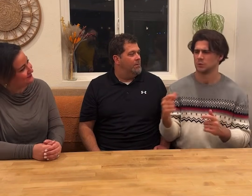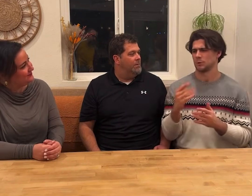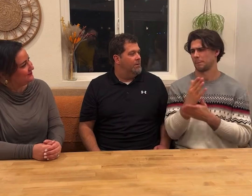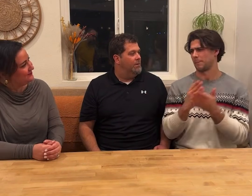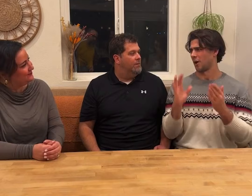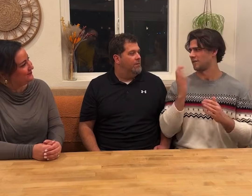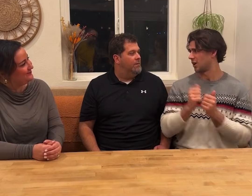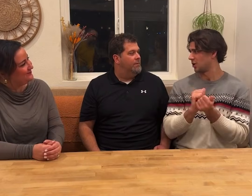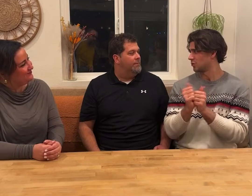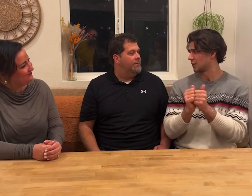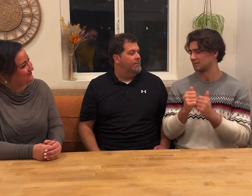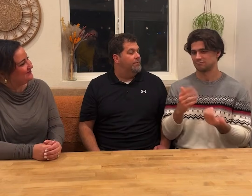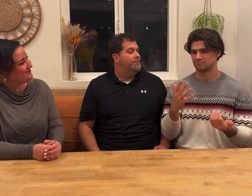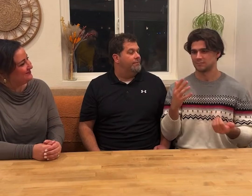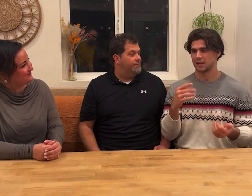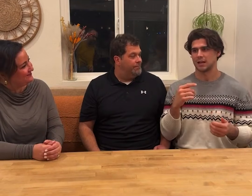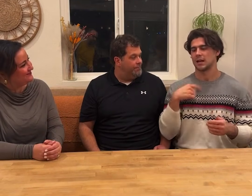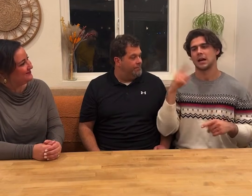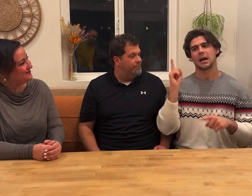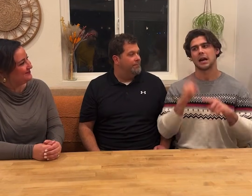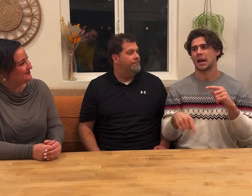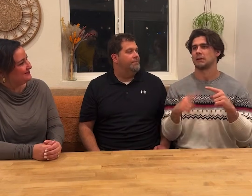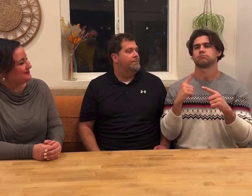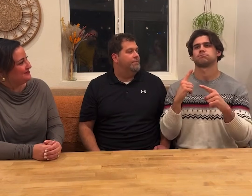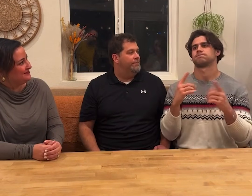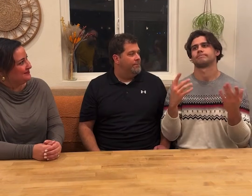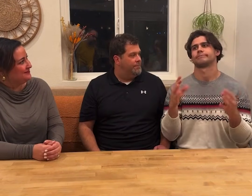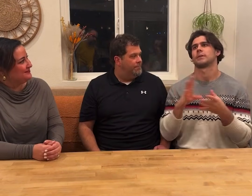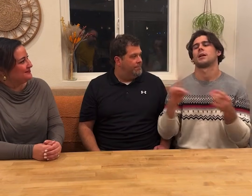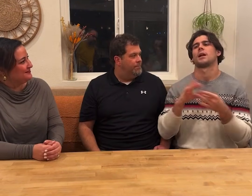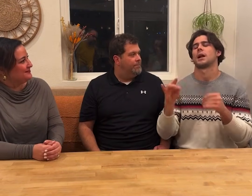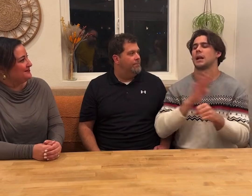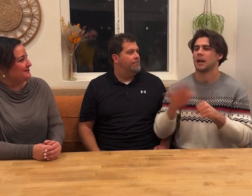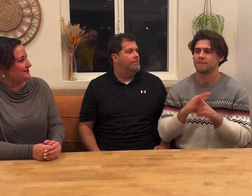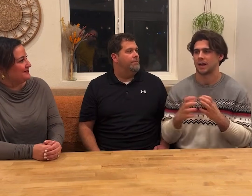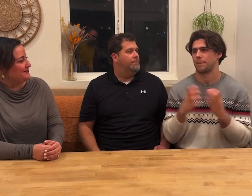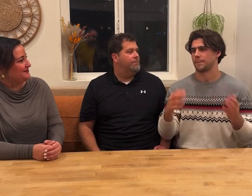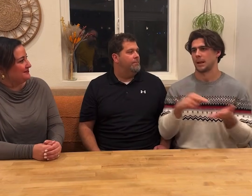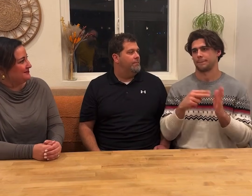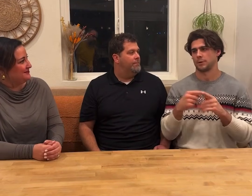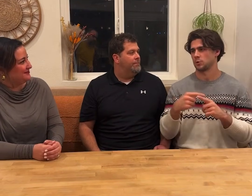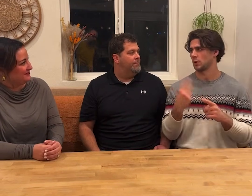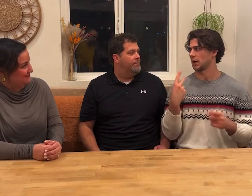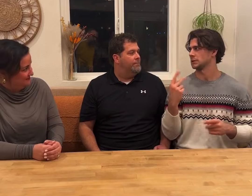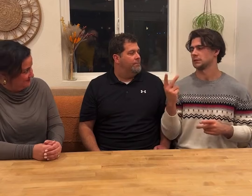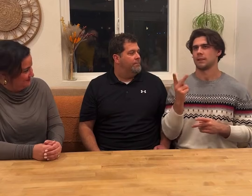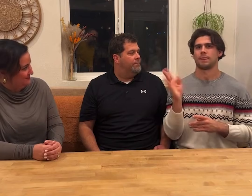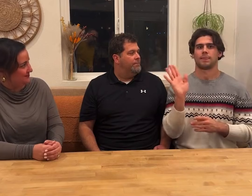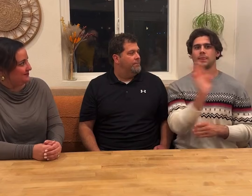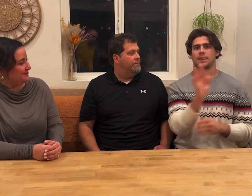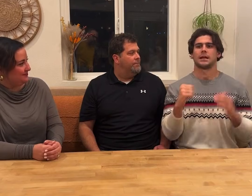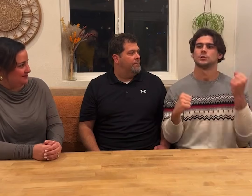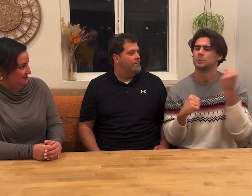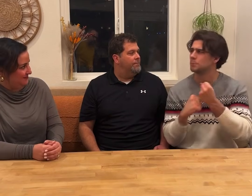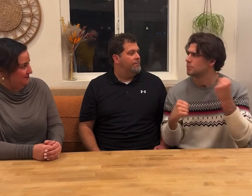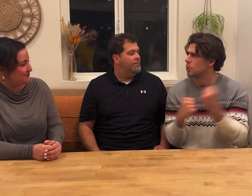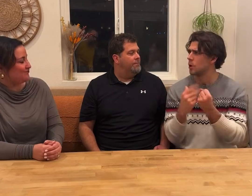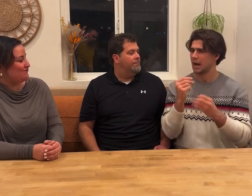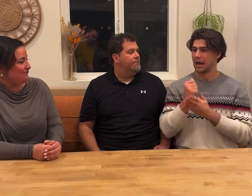a vital aspect to the race. And I can't say enough awesome, positive things about